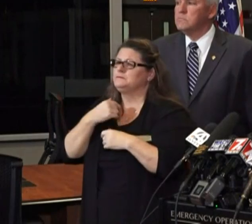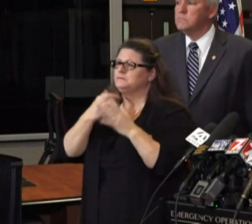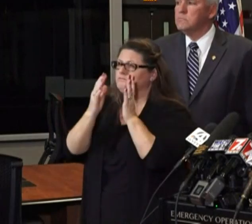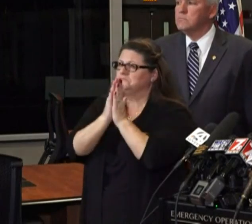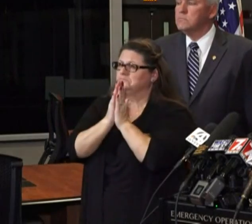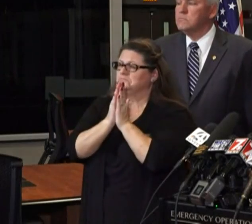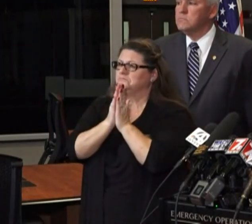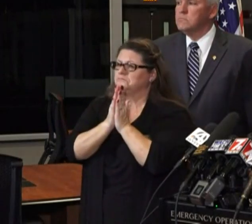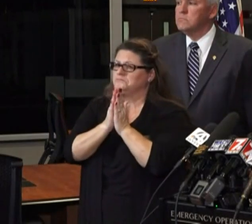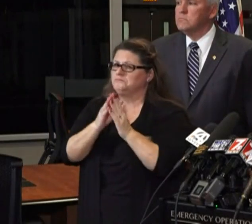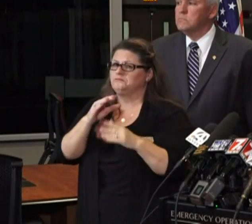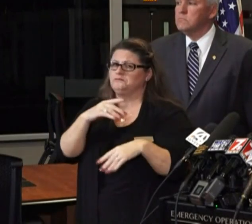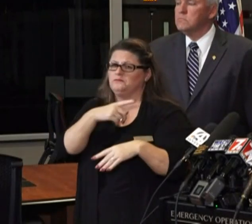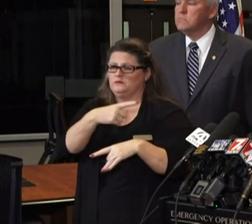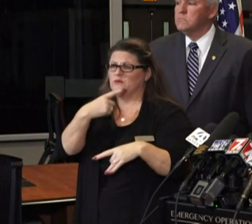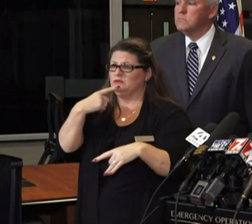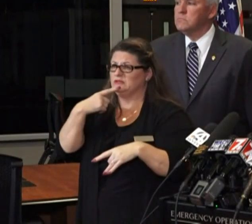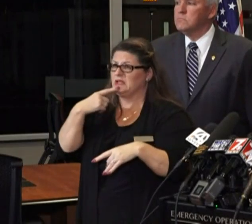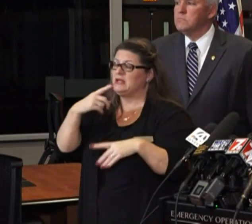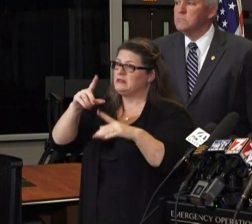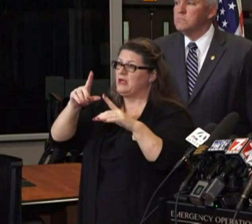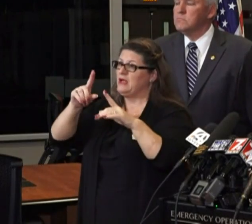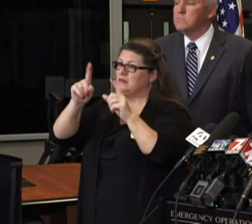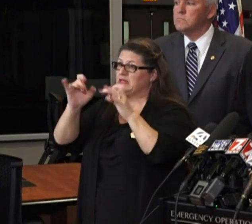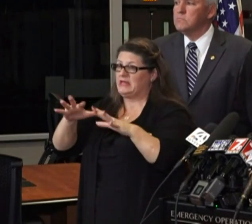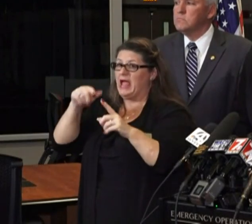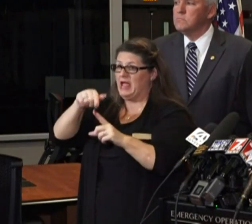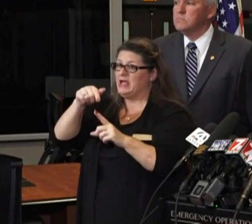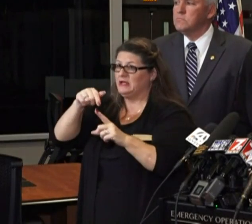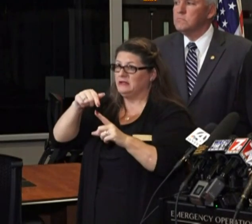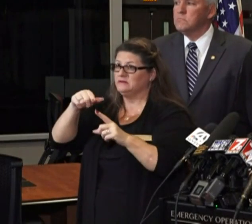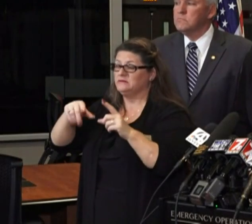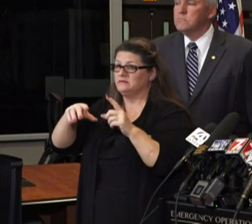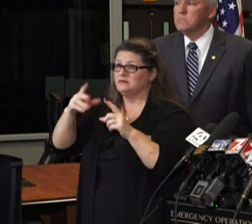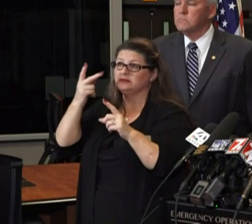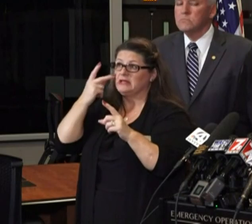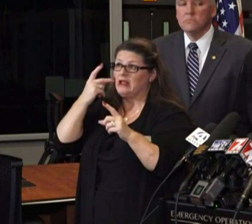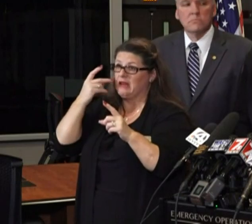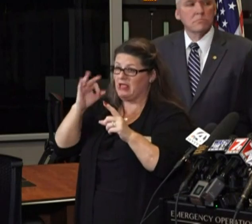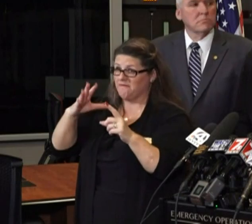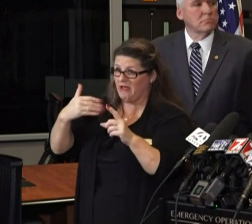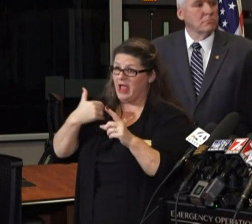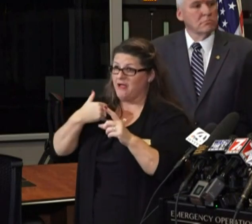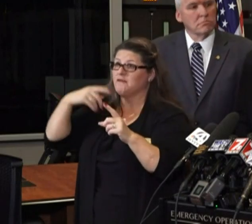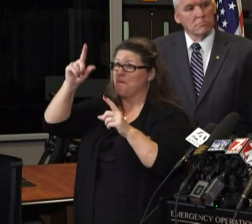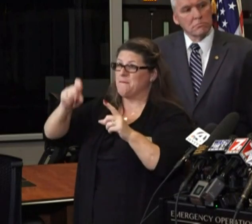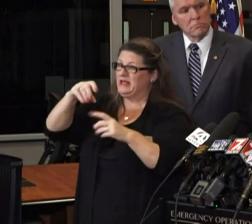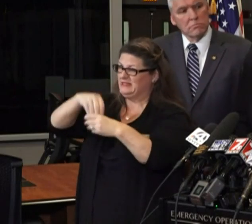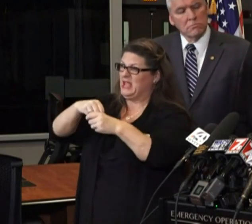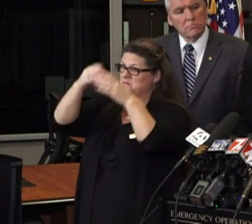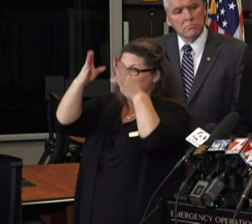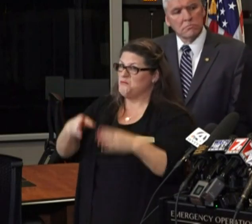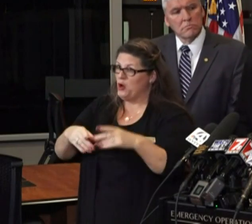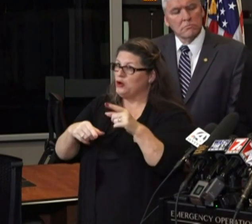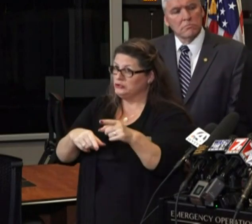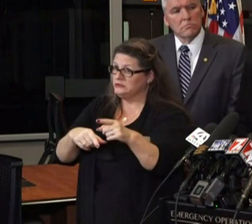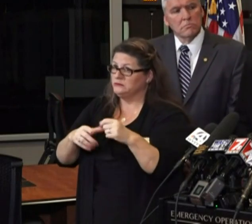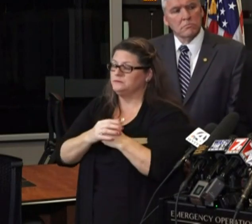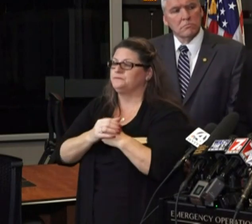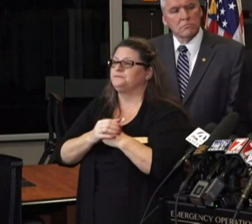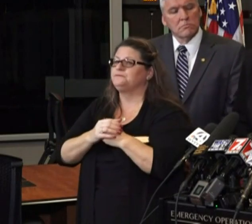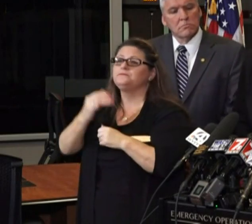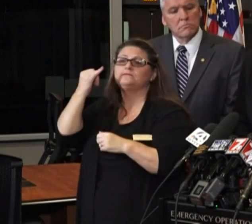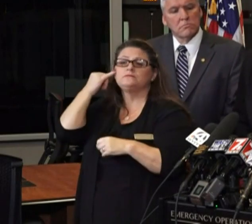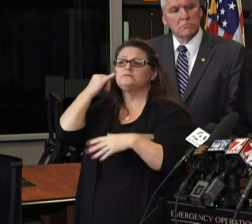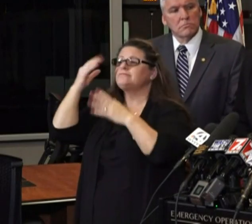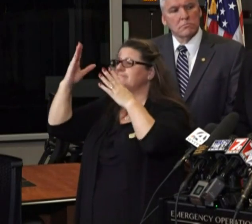that since the test has to be administered in person, there wouldn't be, you wouldn't be able to make a positive diagnosis. So if someone goes through this